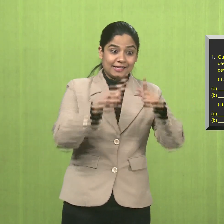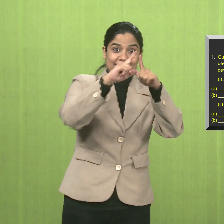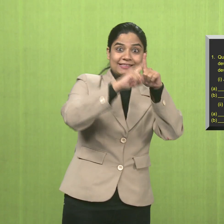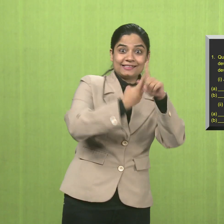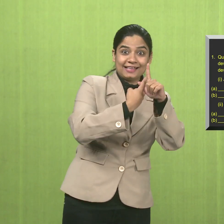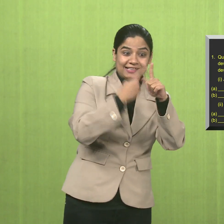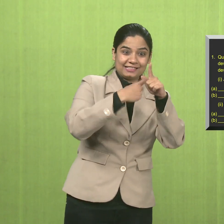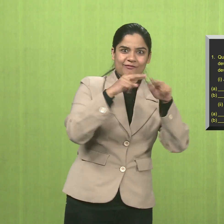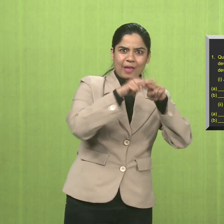what characteristics?